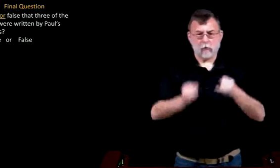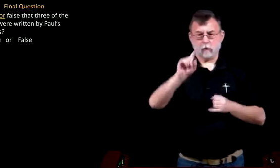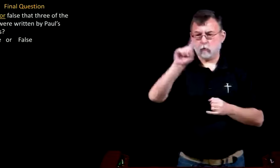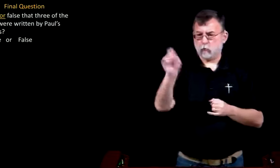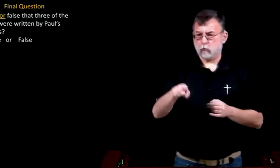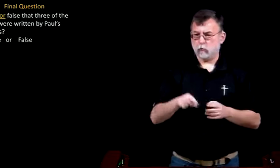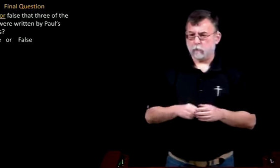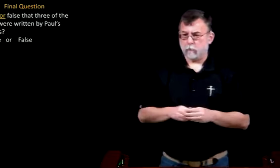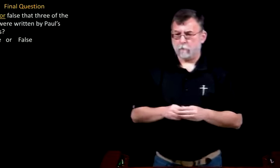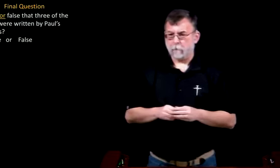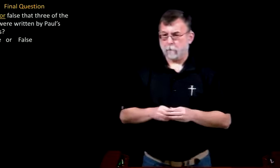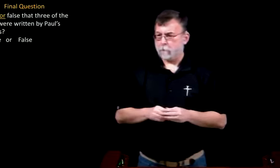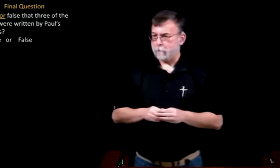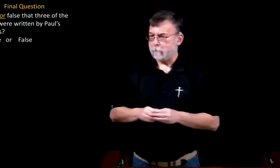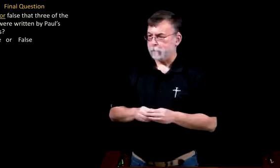And now our final question.